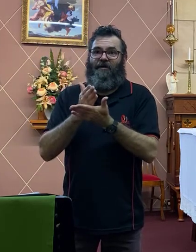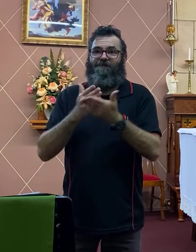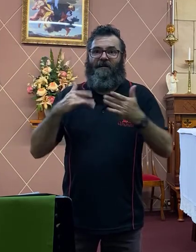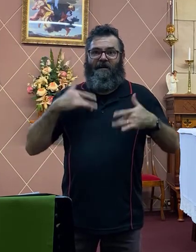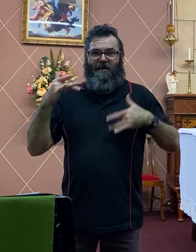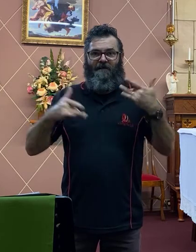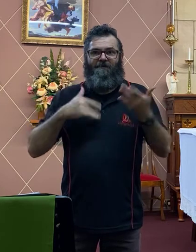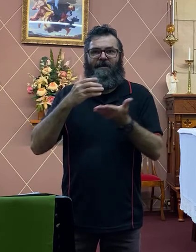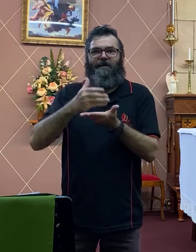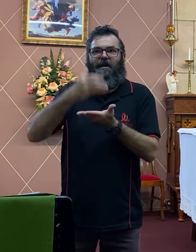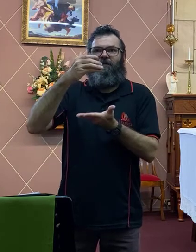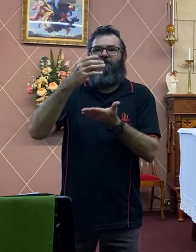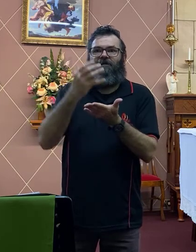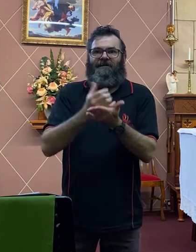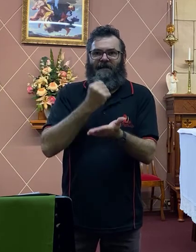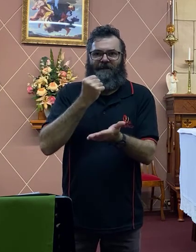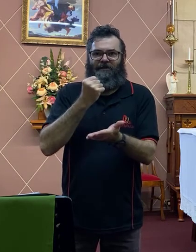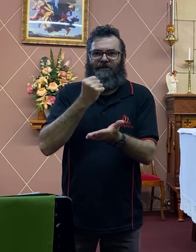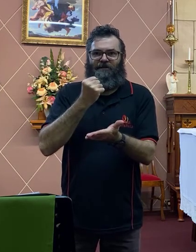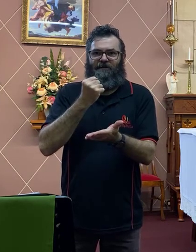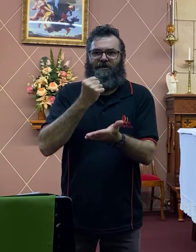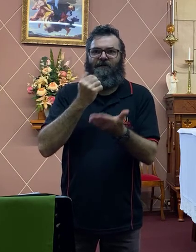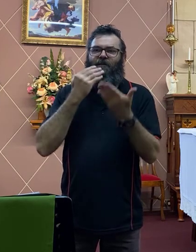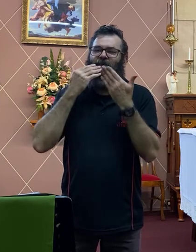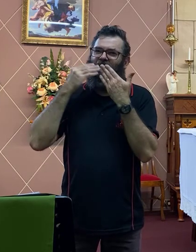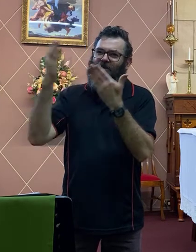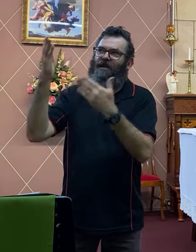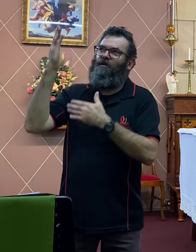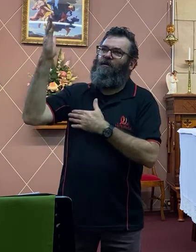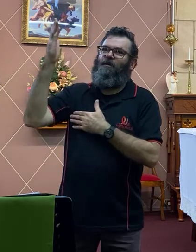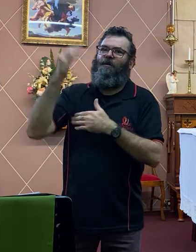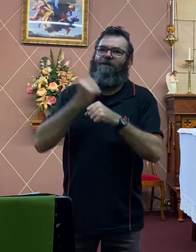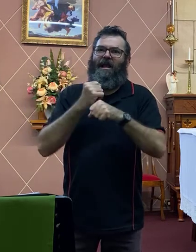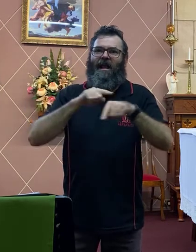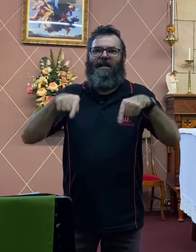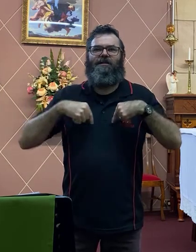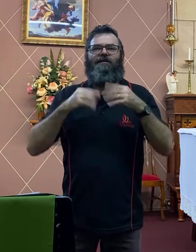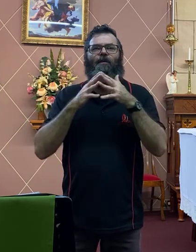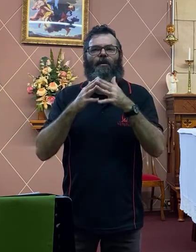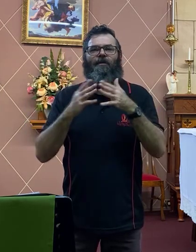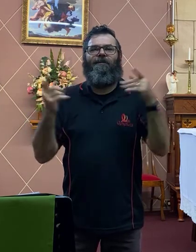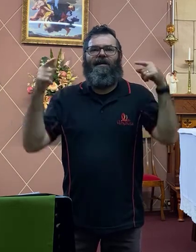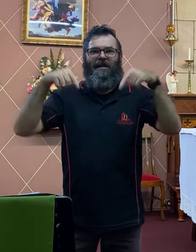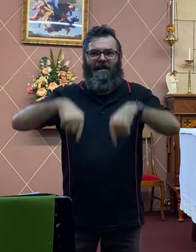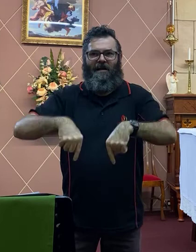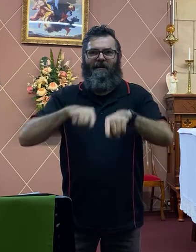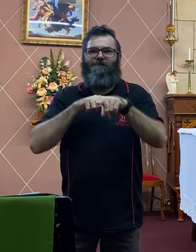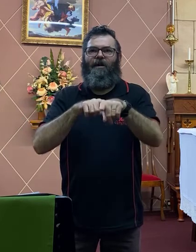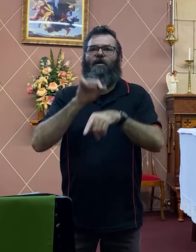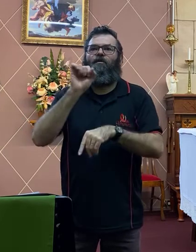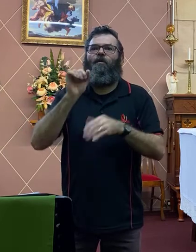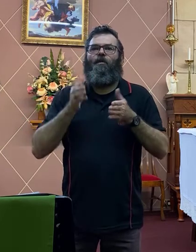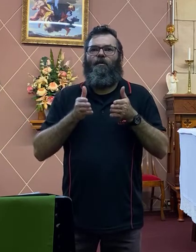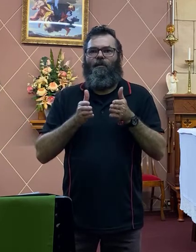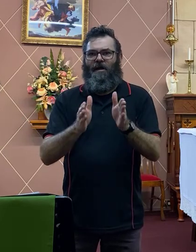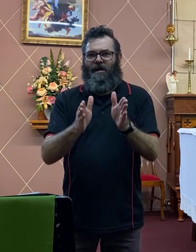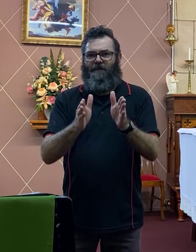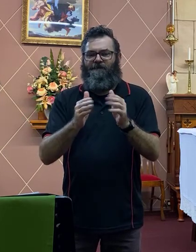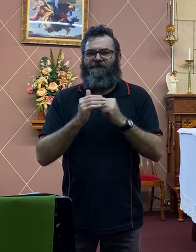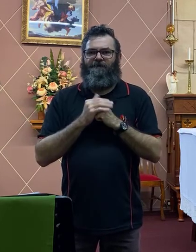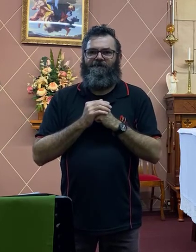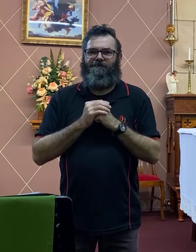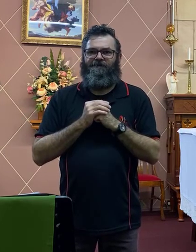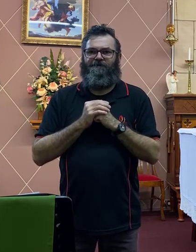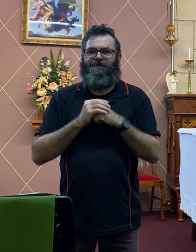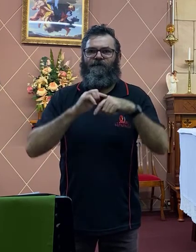salvation, giving thanks that you have held us worthy to be in your presence and minister to you. Humbly we pray